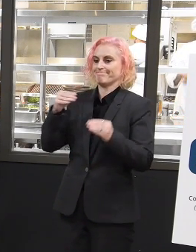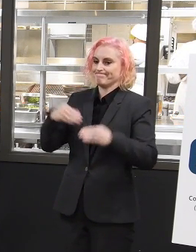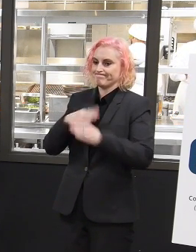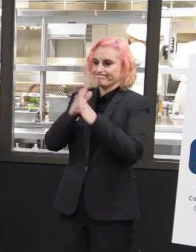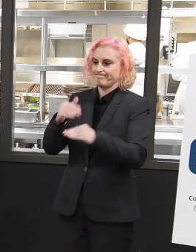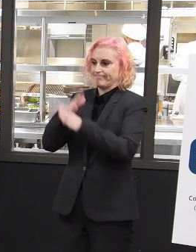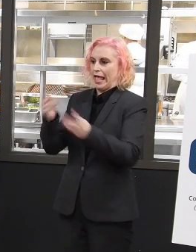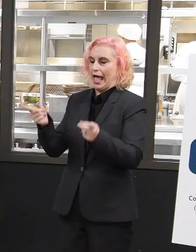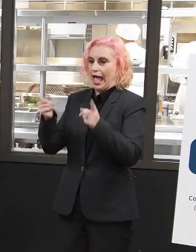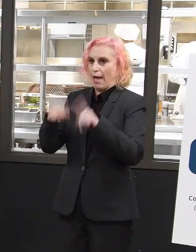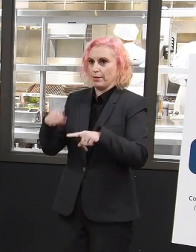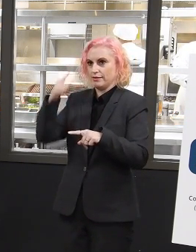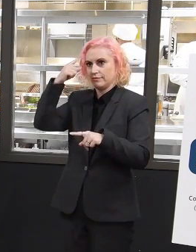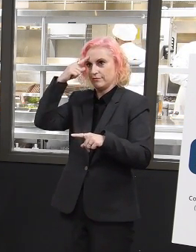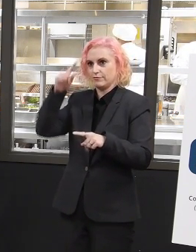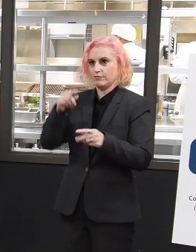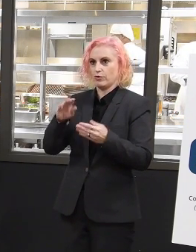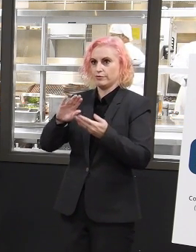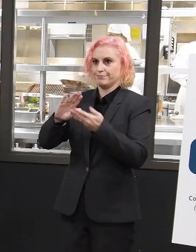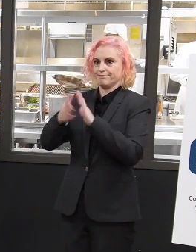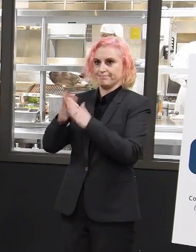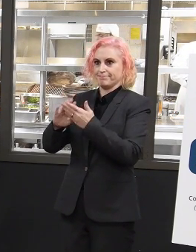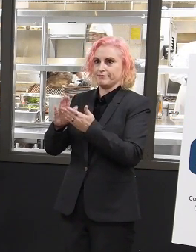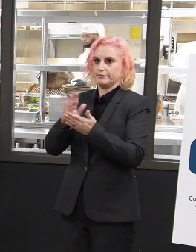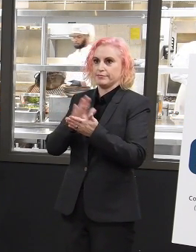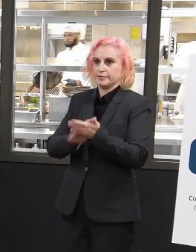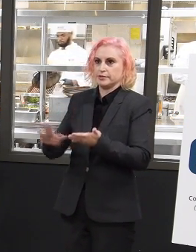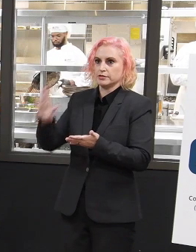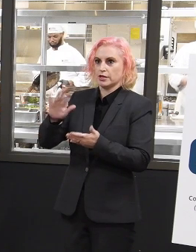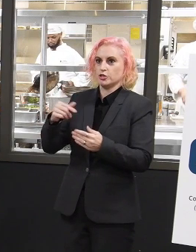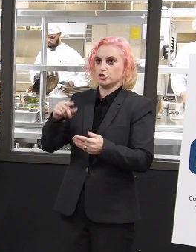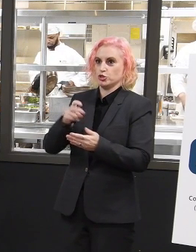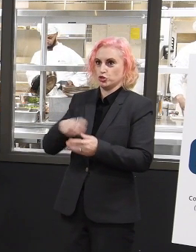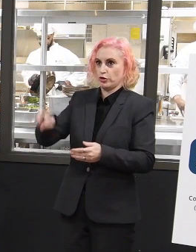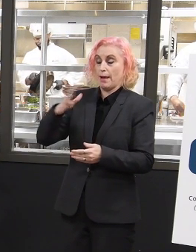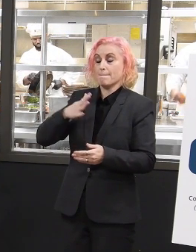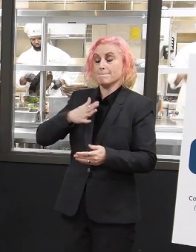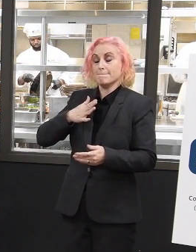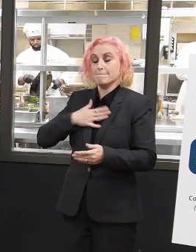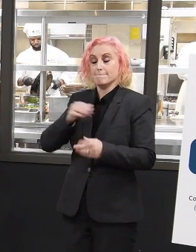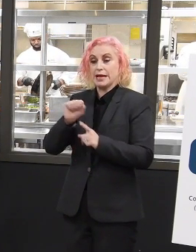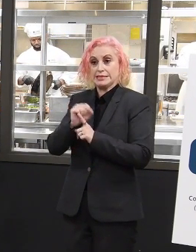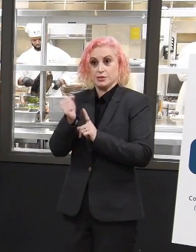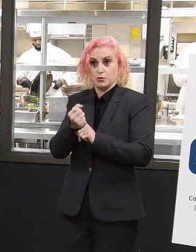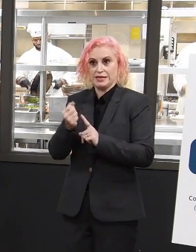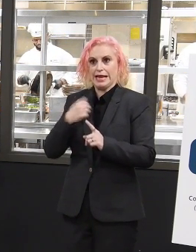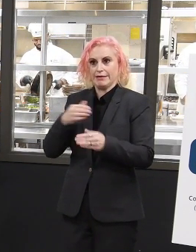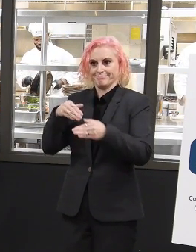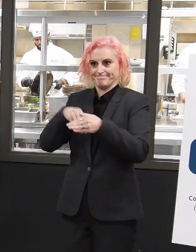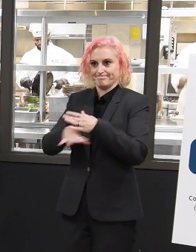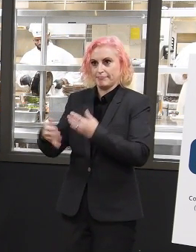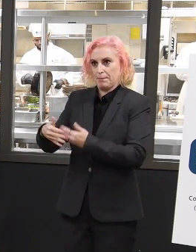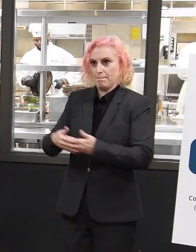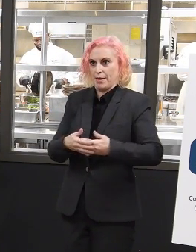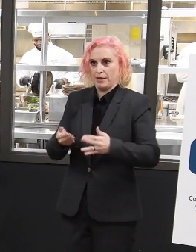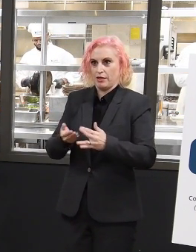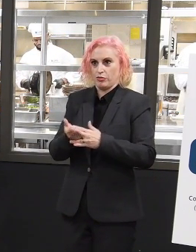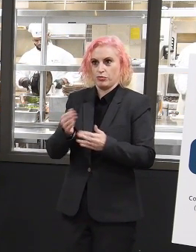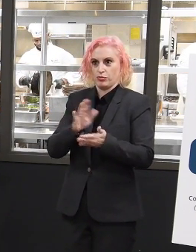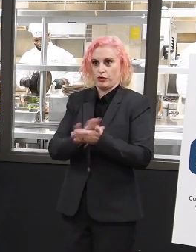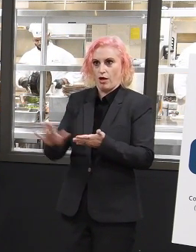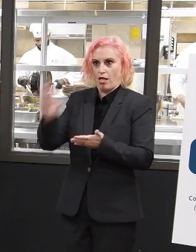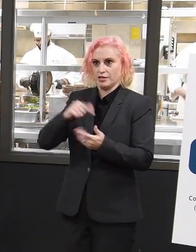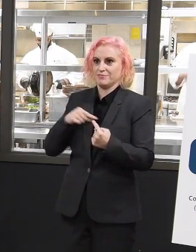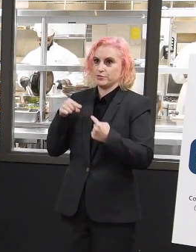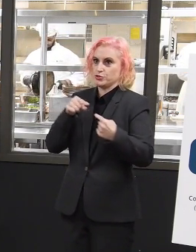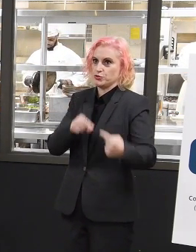that make the educational journey challenging. In my case, I had a child while enrolled in my undergraduate institution, and I struggled to make ends meet